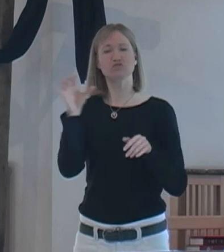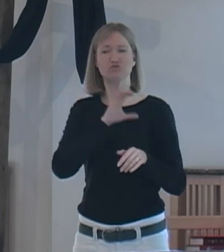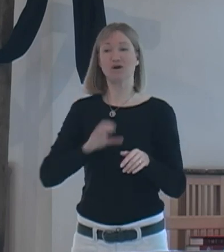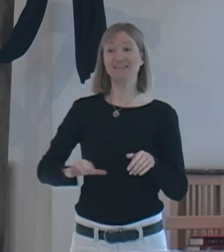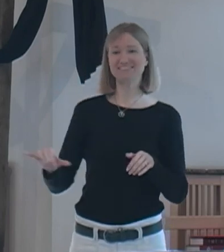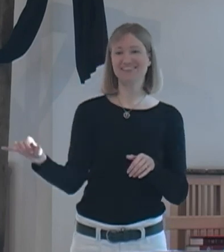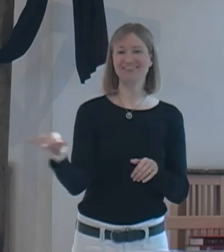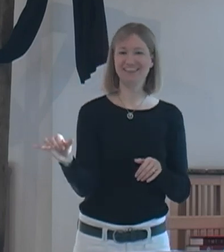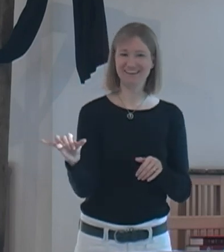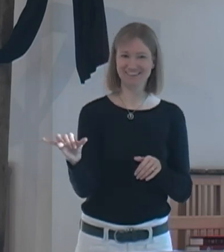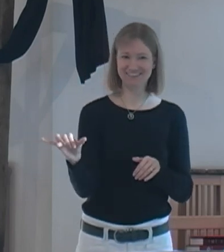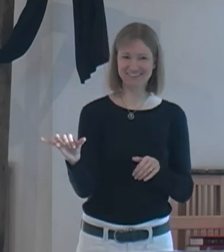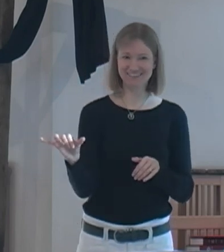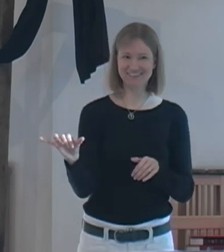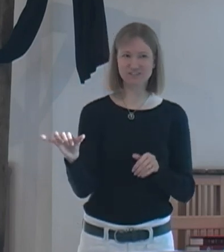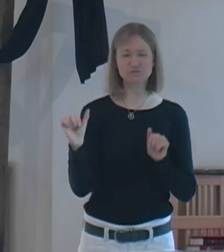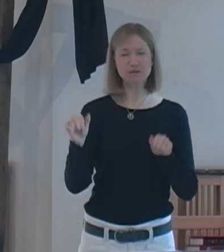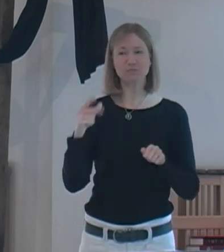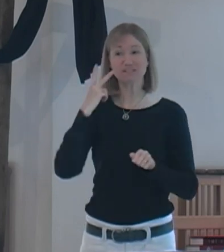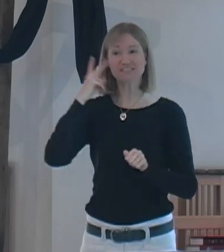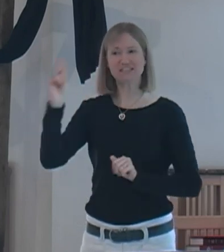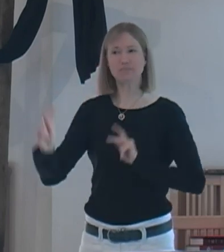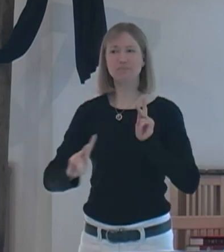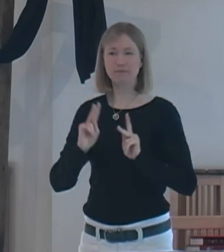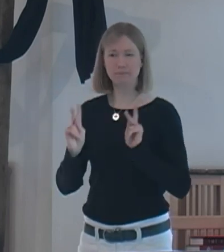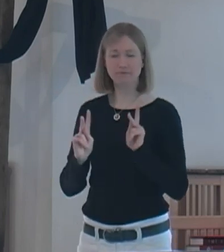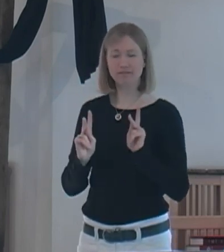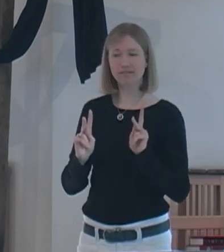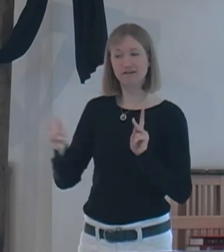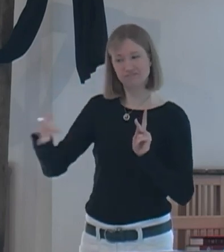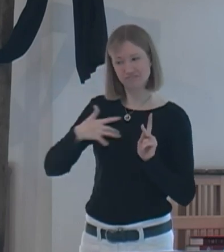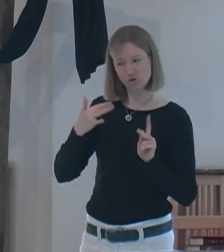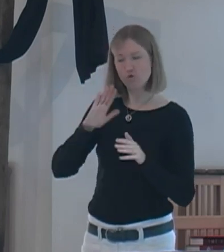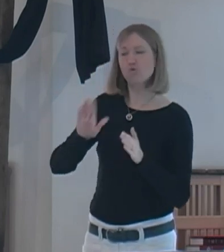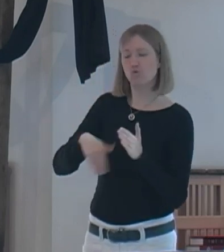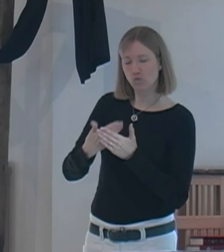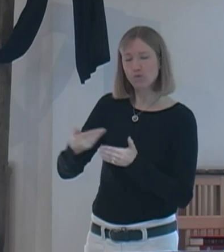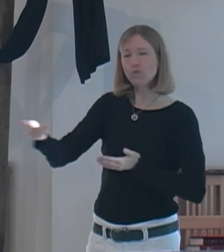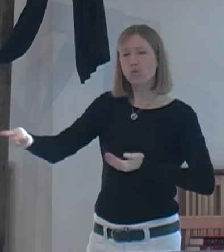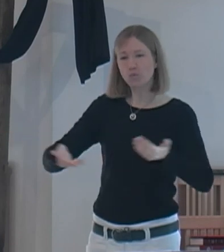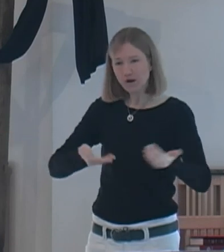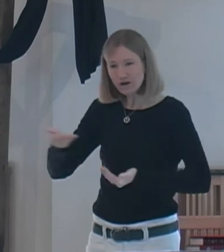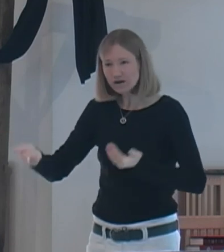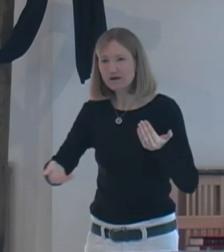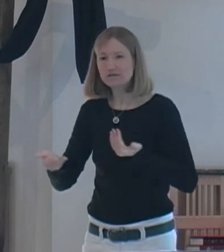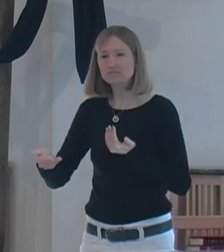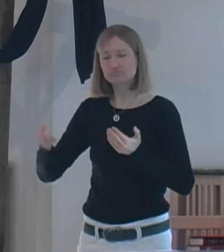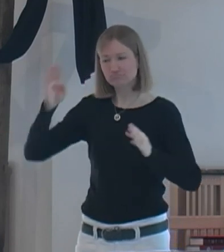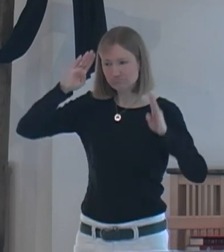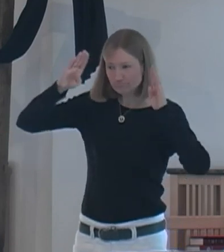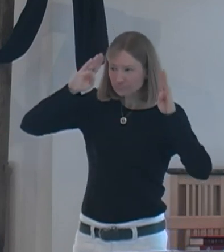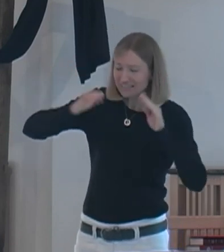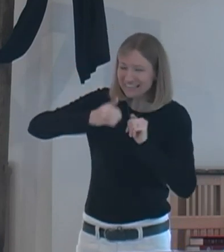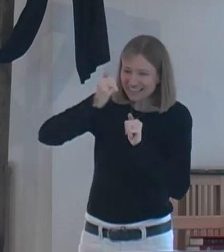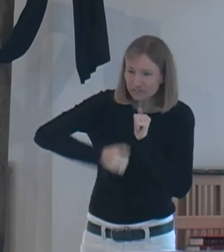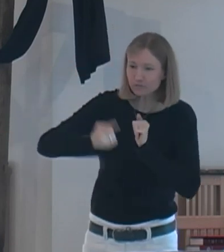see those who are on the margins, on the edges, and to welcome them in and to let them know that they have a place